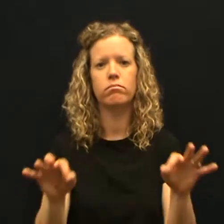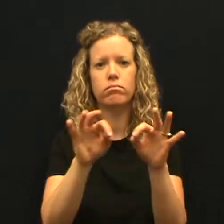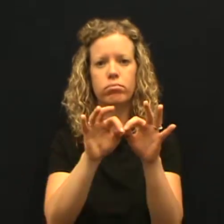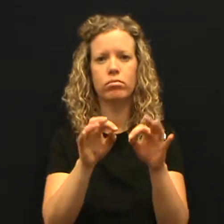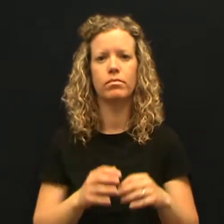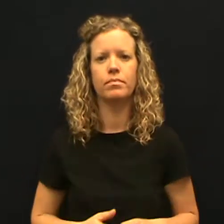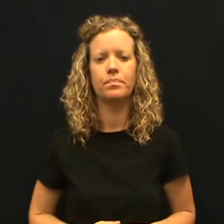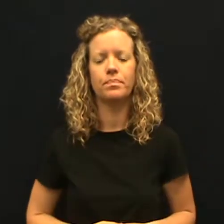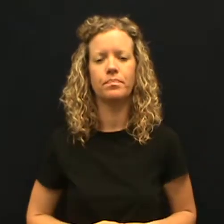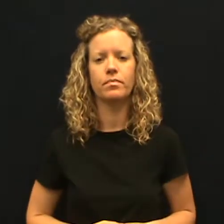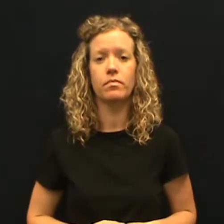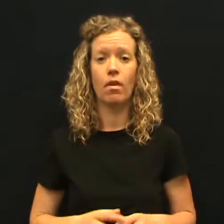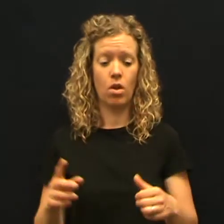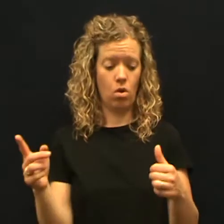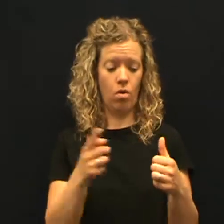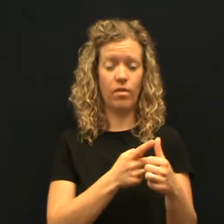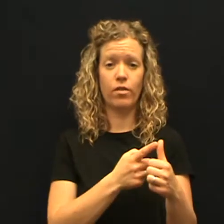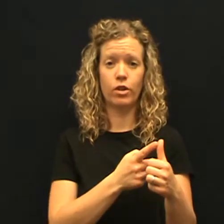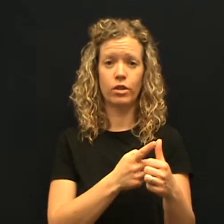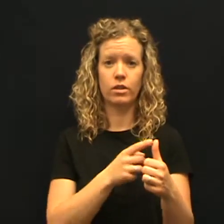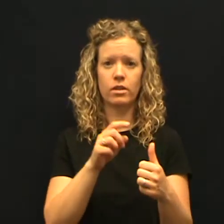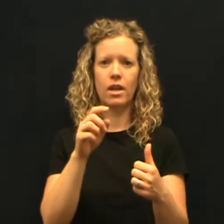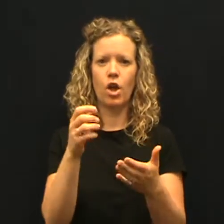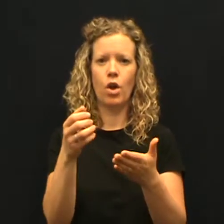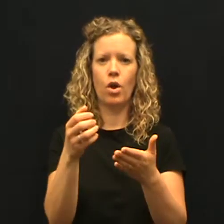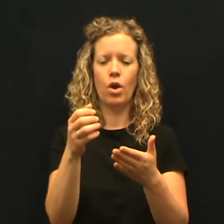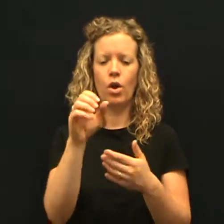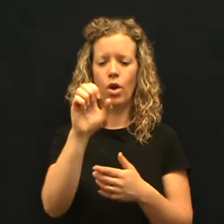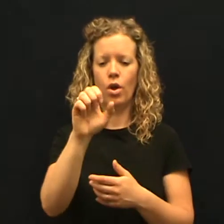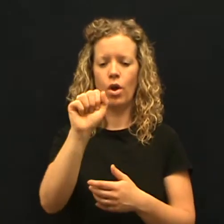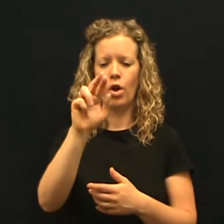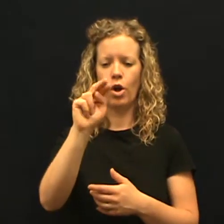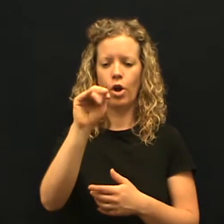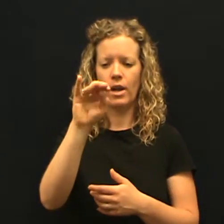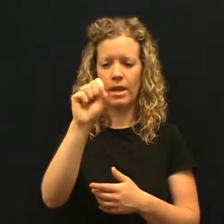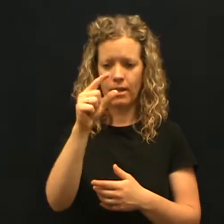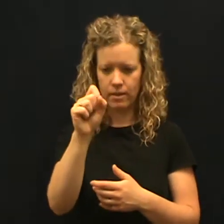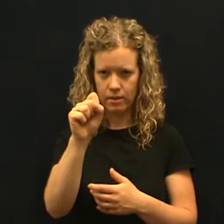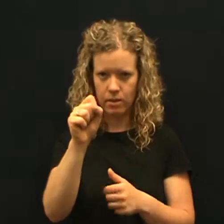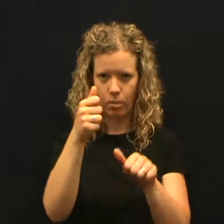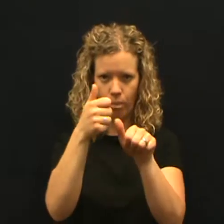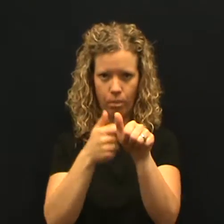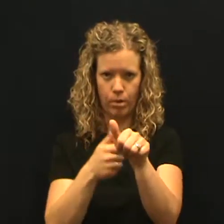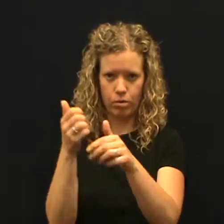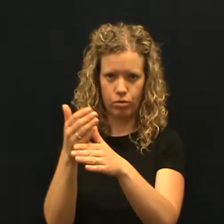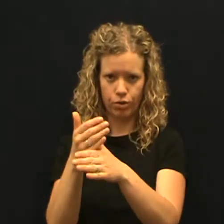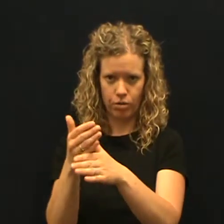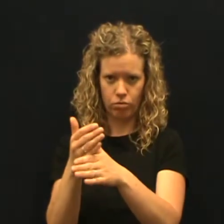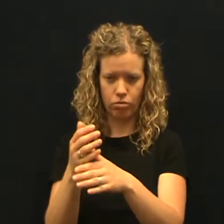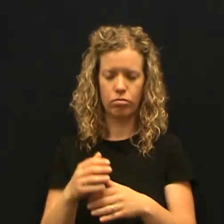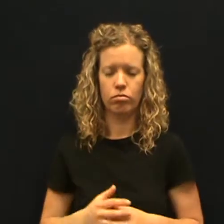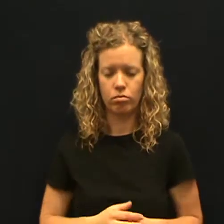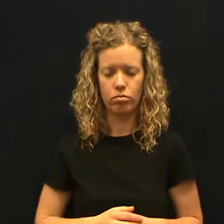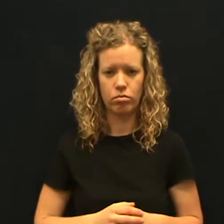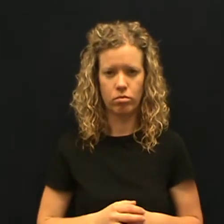So first we're going to take a look at earnings per share. Almost everybody has heard of earnings per share. It is